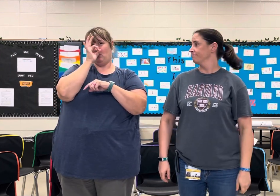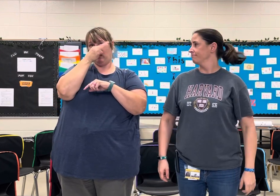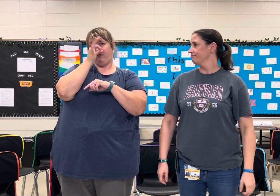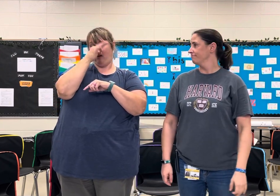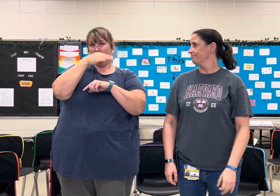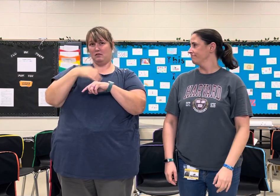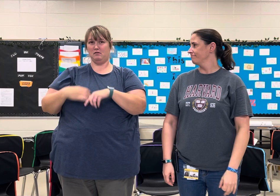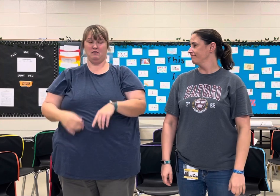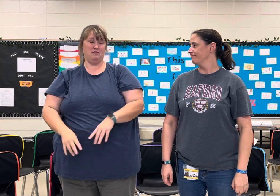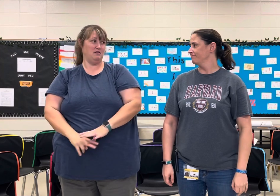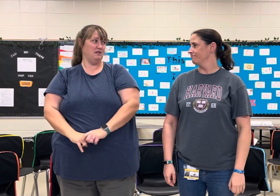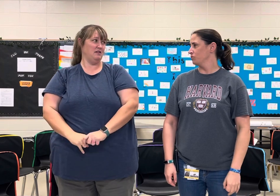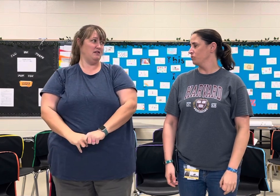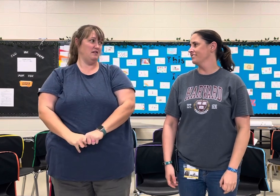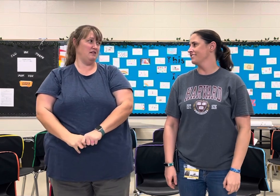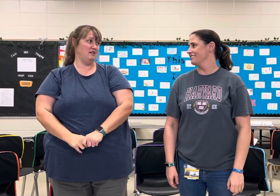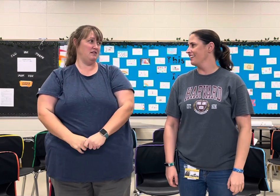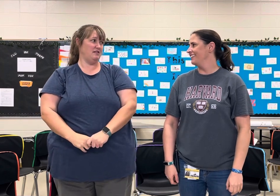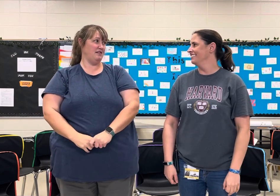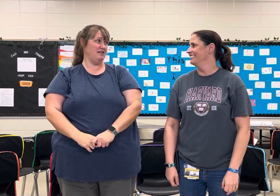like a fox. Well, what does it say?